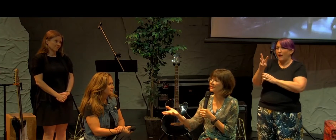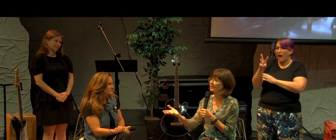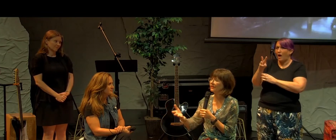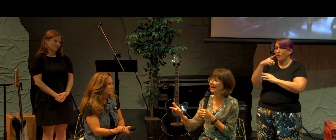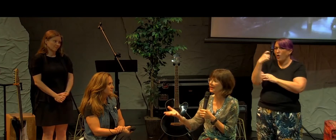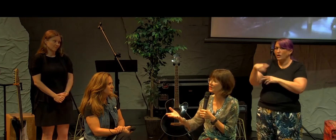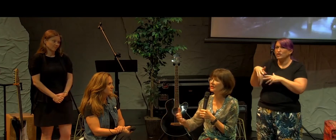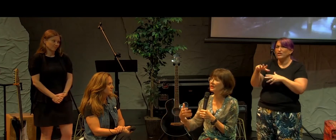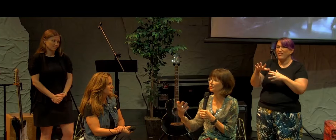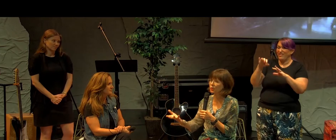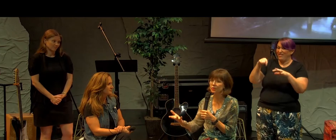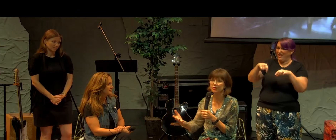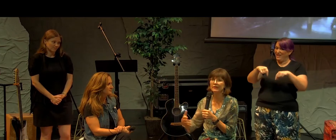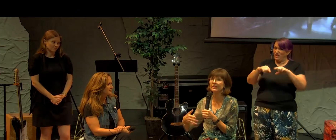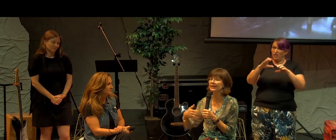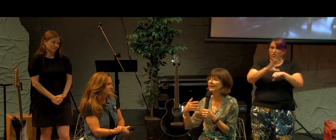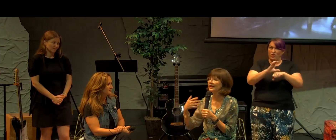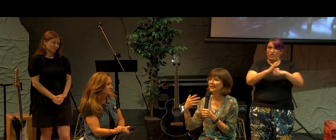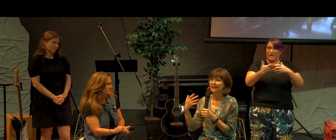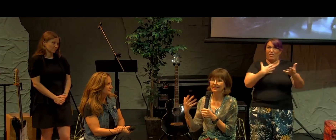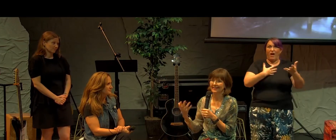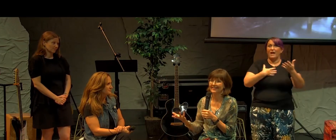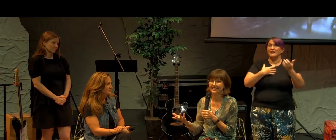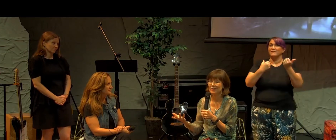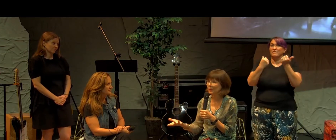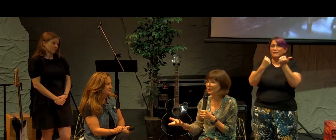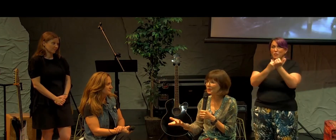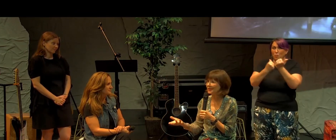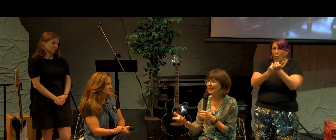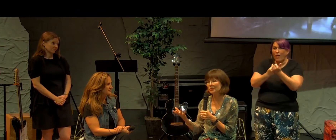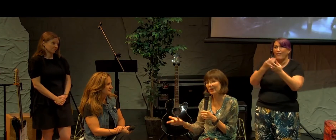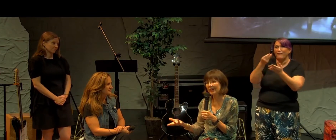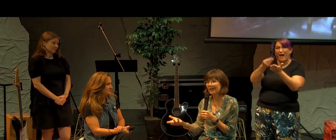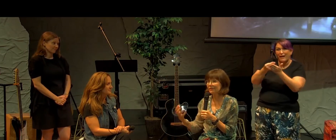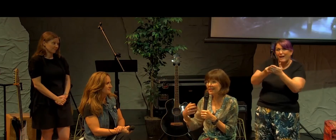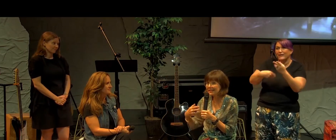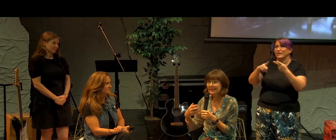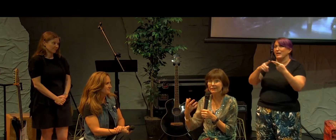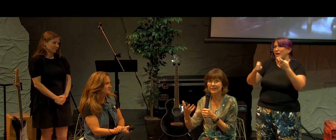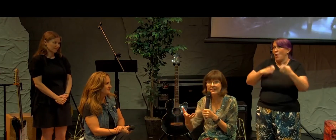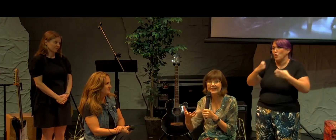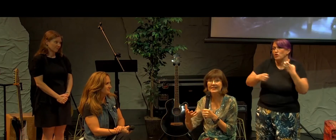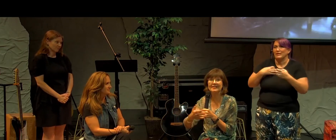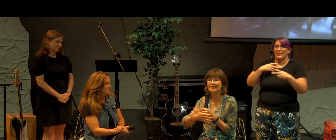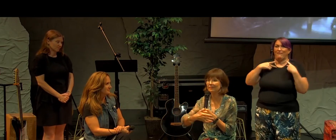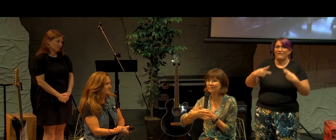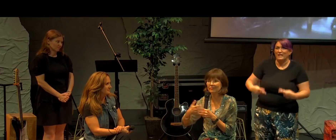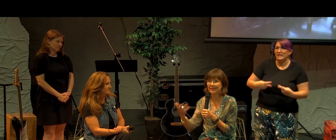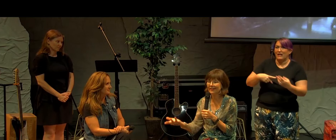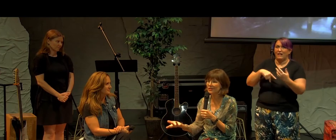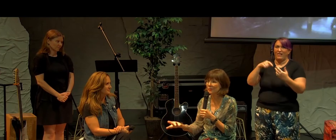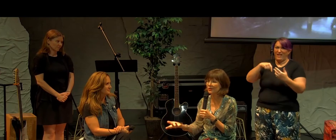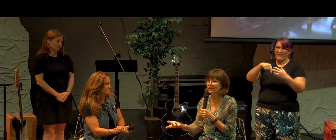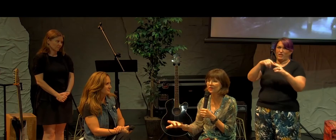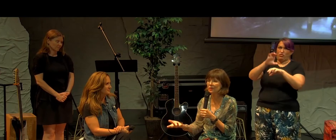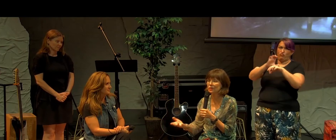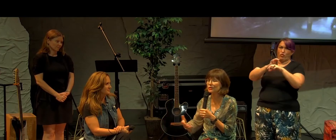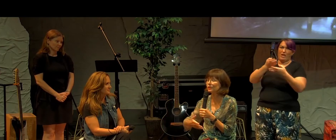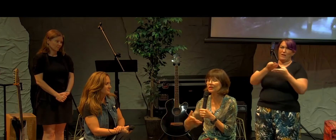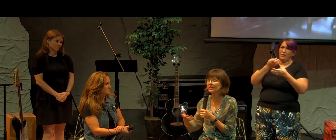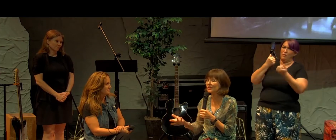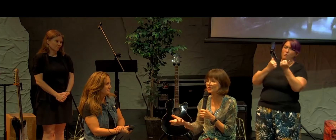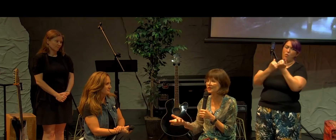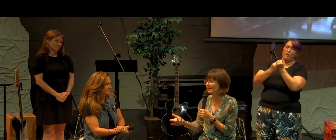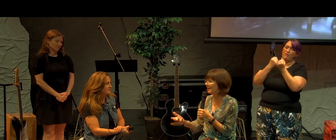supported financially, emotionally, spiritually, in prayer, physically, visits, you know, special contributions